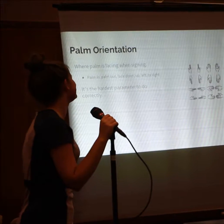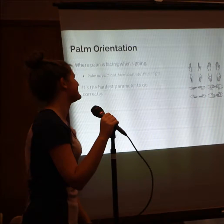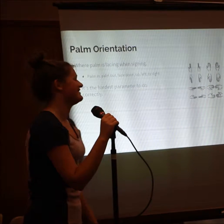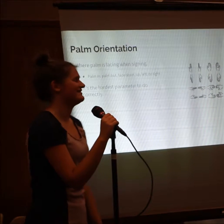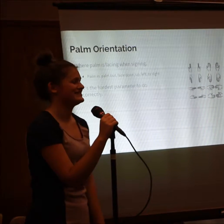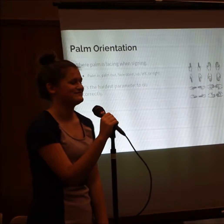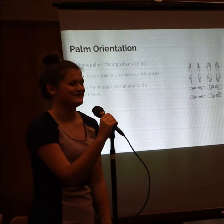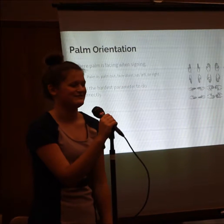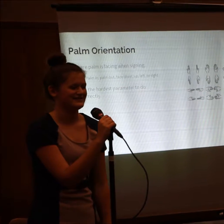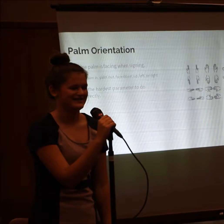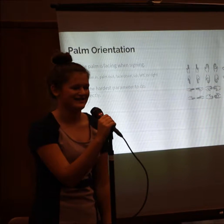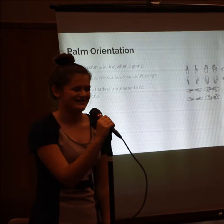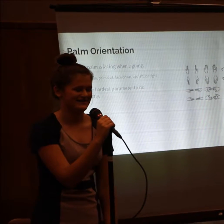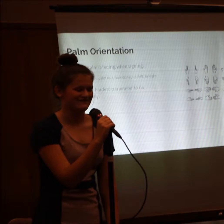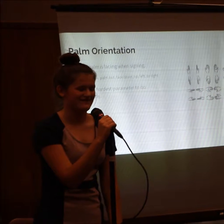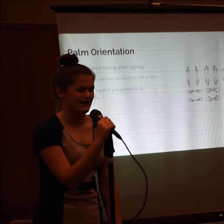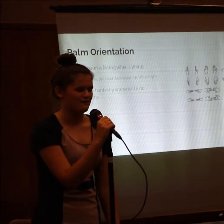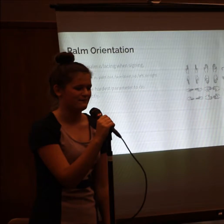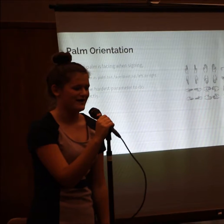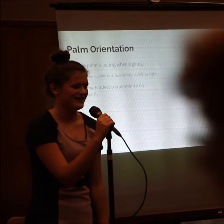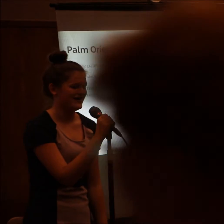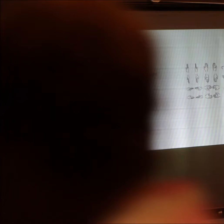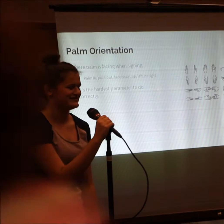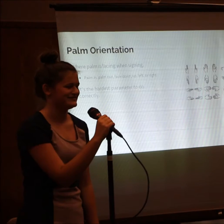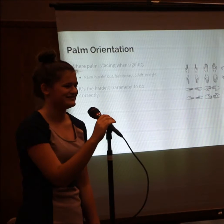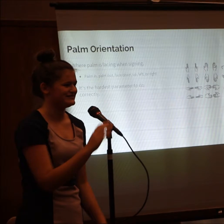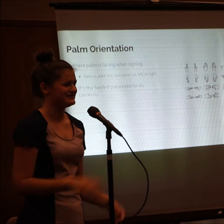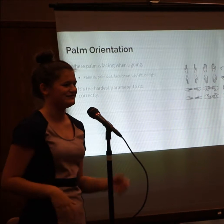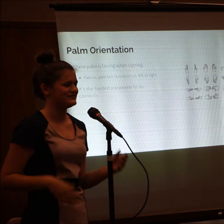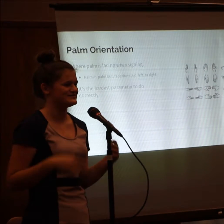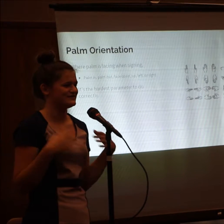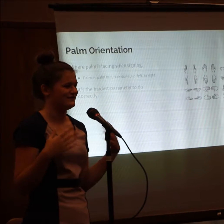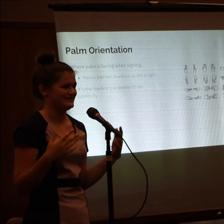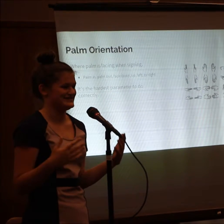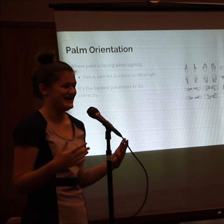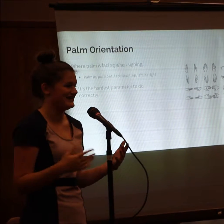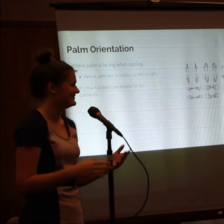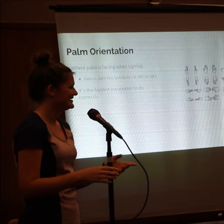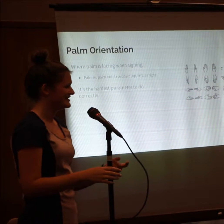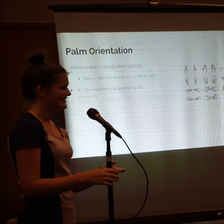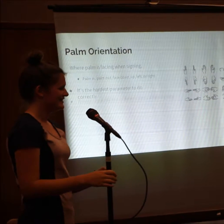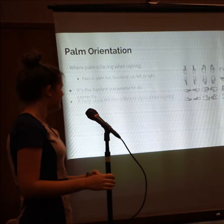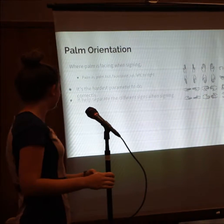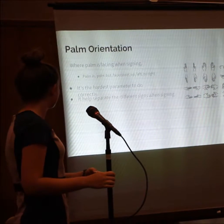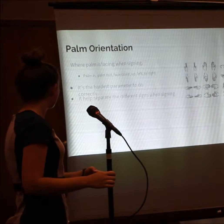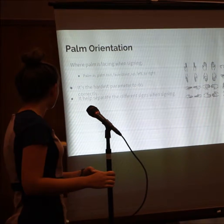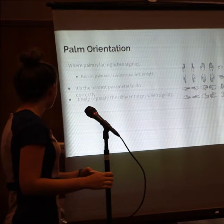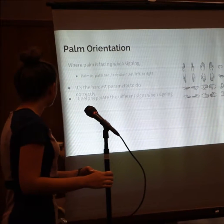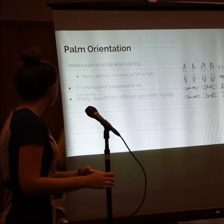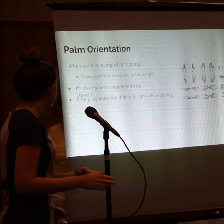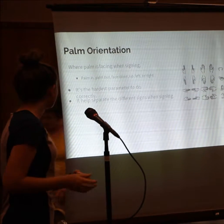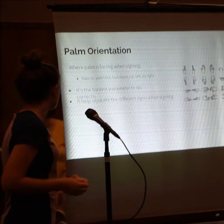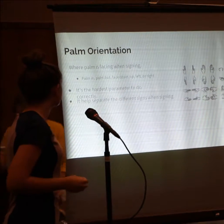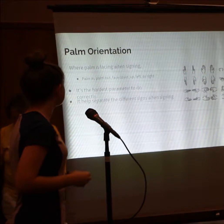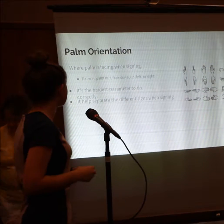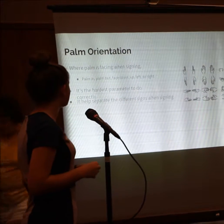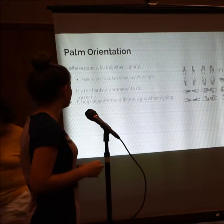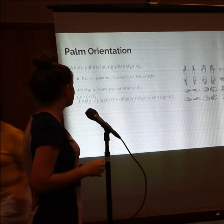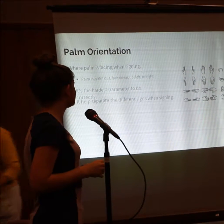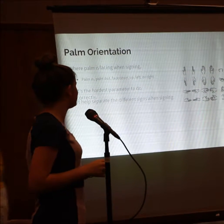is the hardest parameter to get right. I use it all the time. It helps separate the